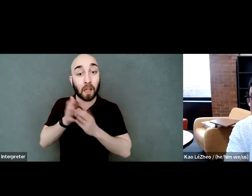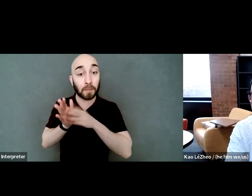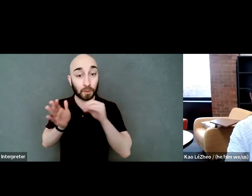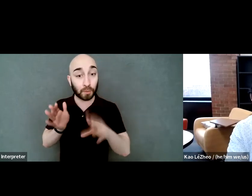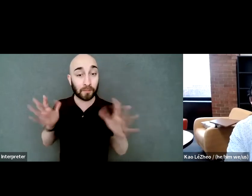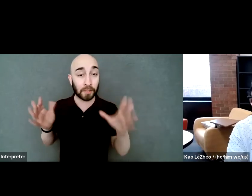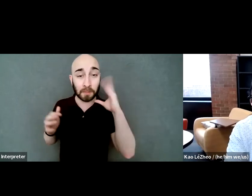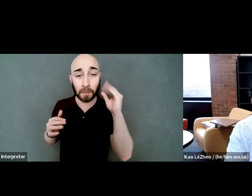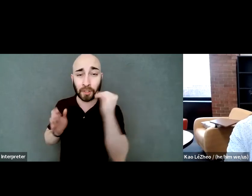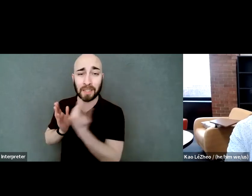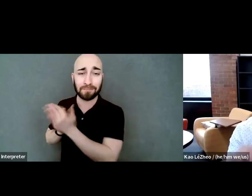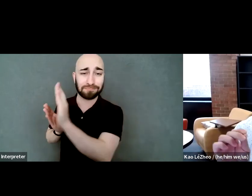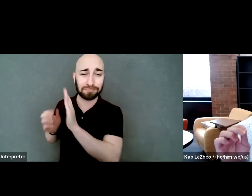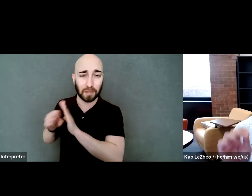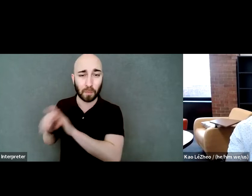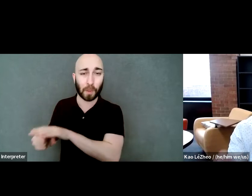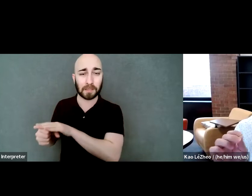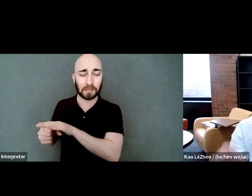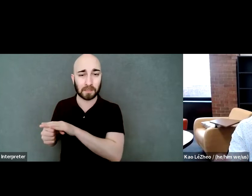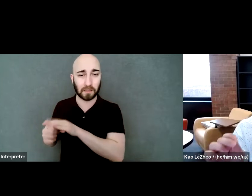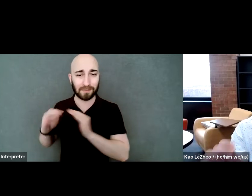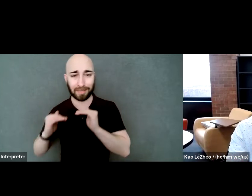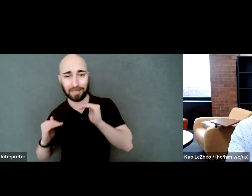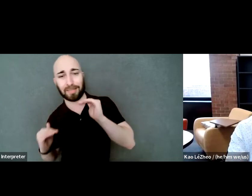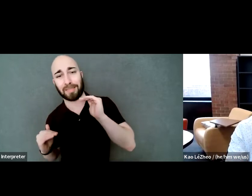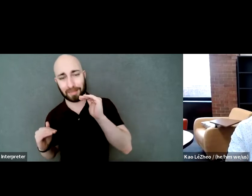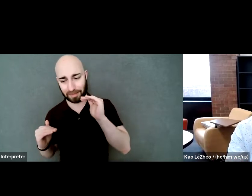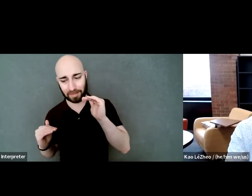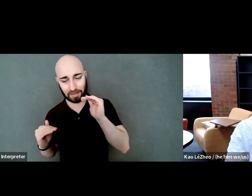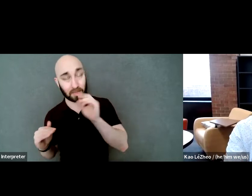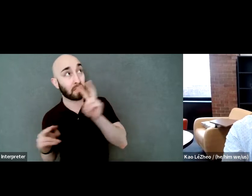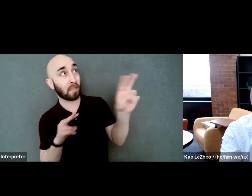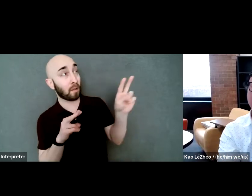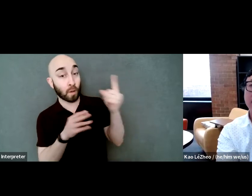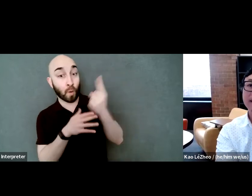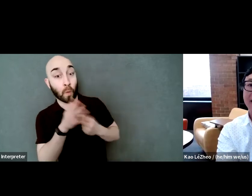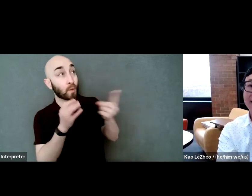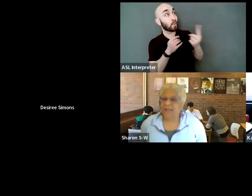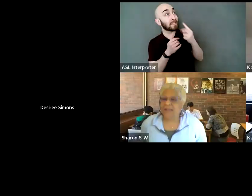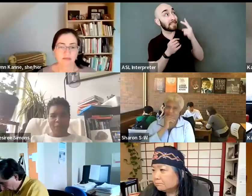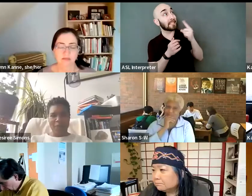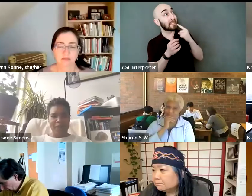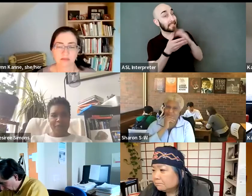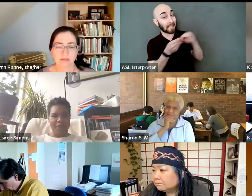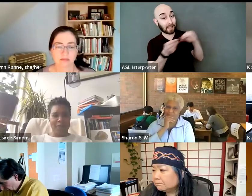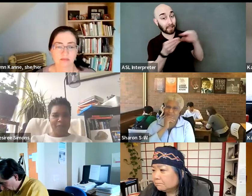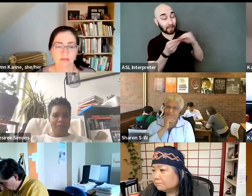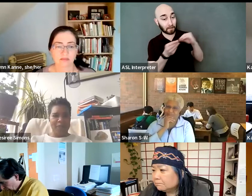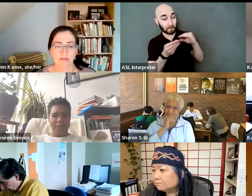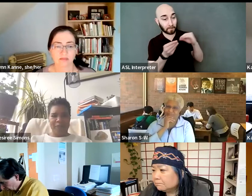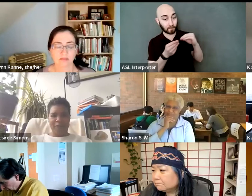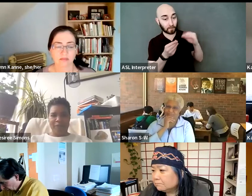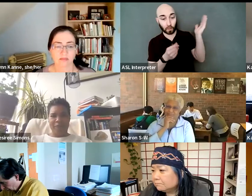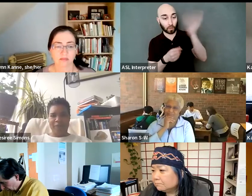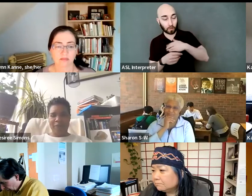disenfranchised, marginalized, and oppressed. They will see through what you say and dissect your actions to say,